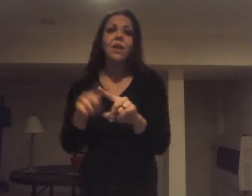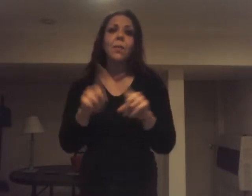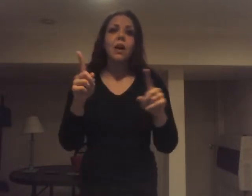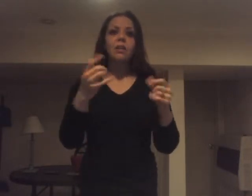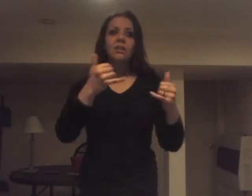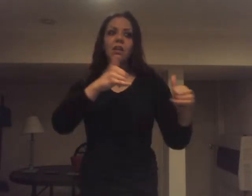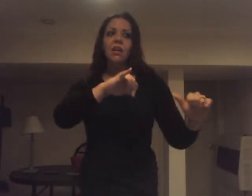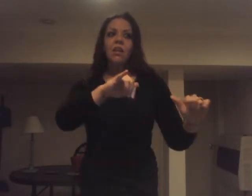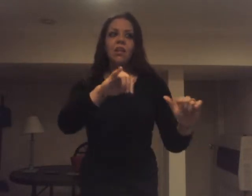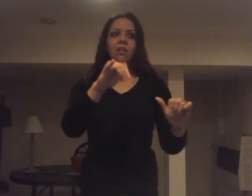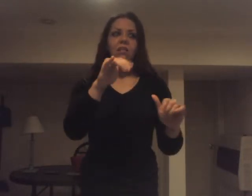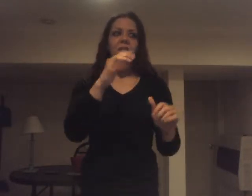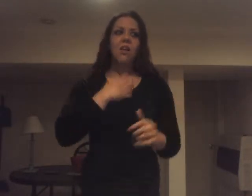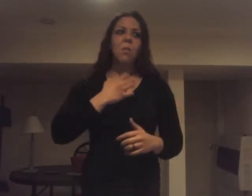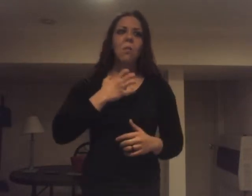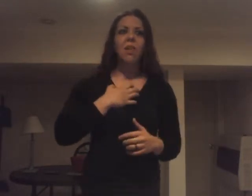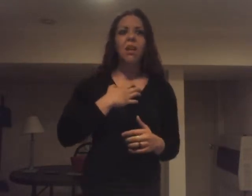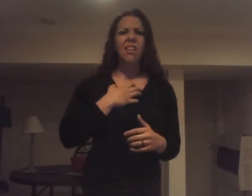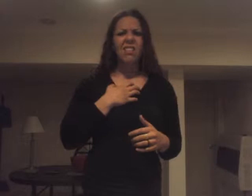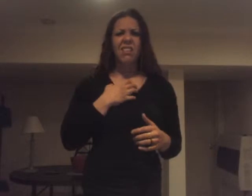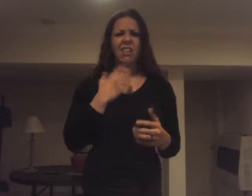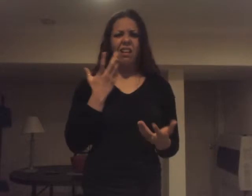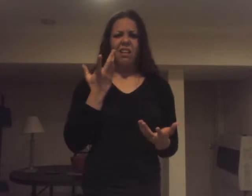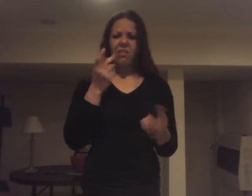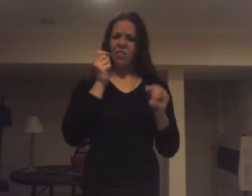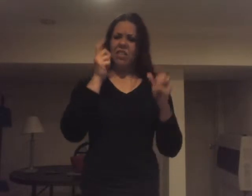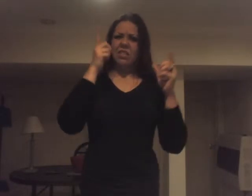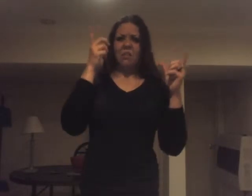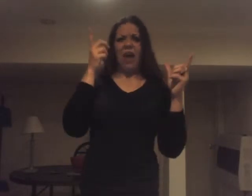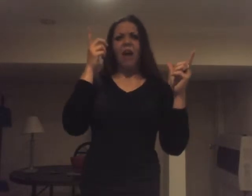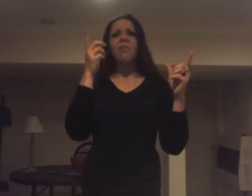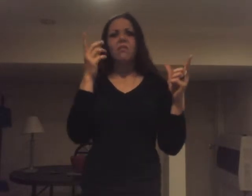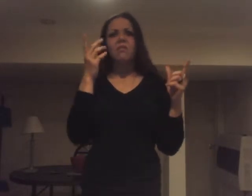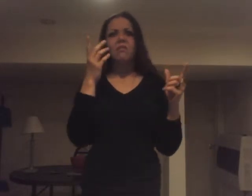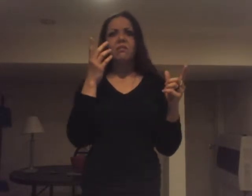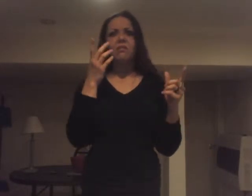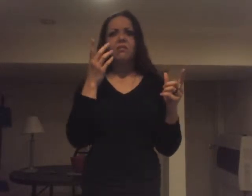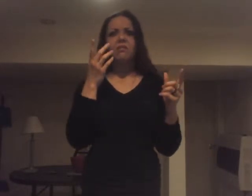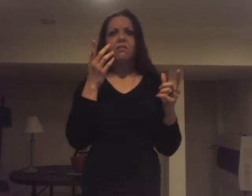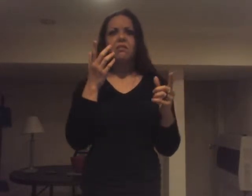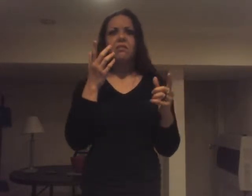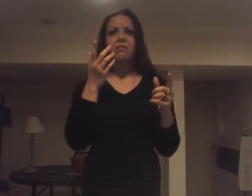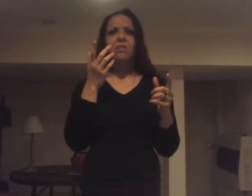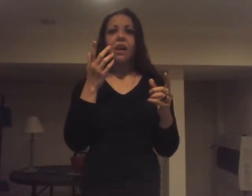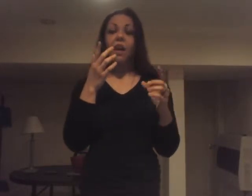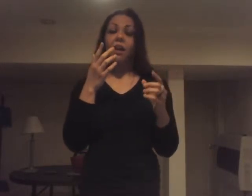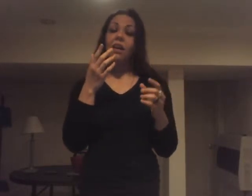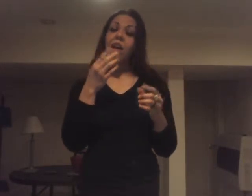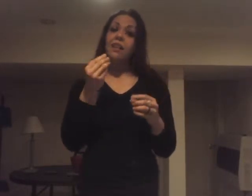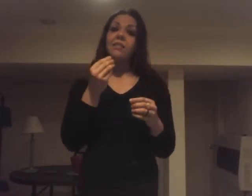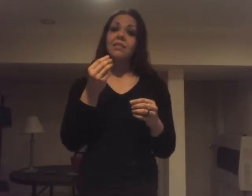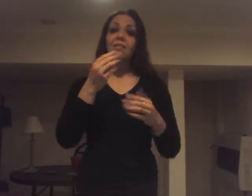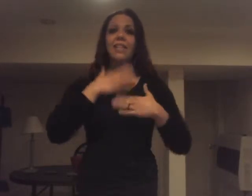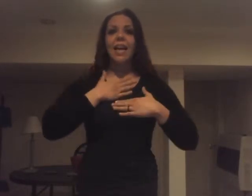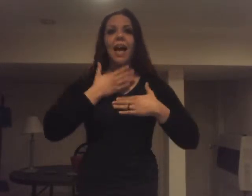baffled by his own motivation and announced that he would immediately enter therapy. Now, was he a little